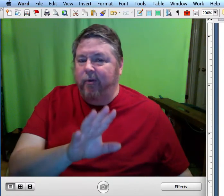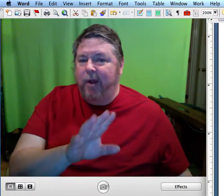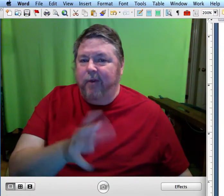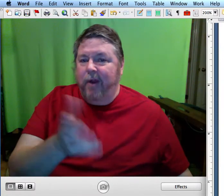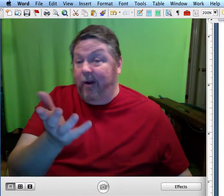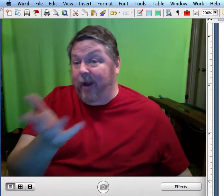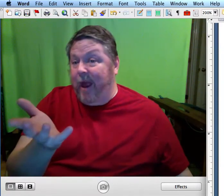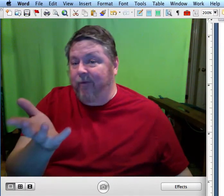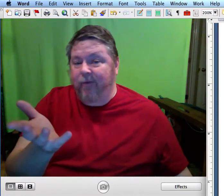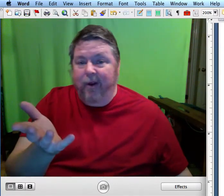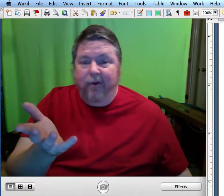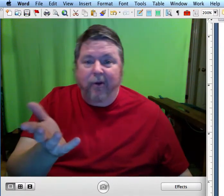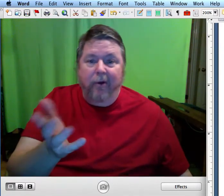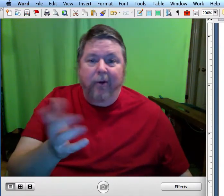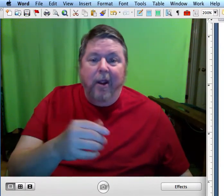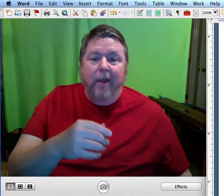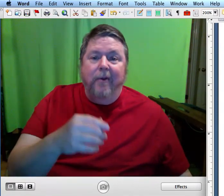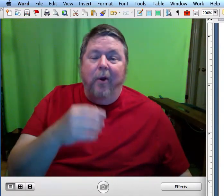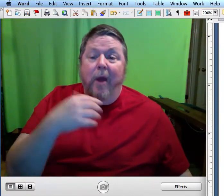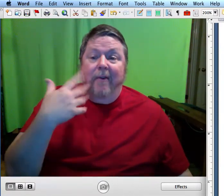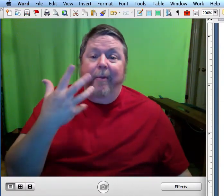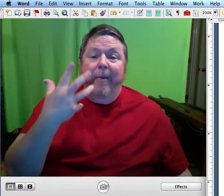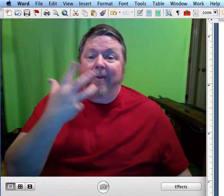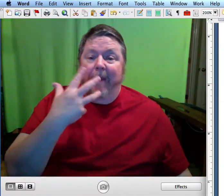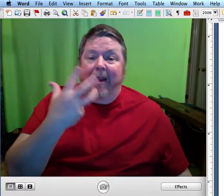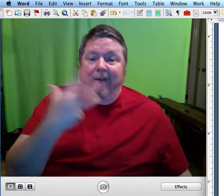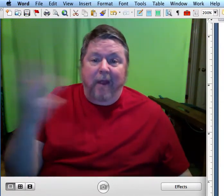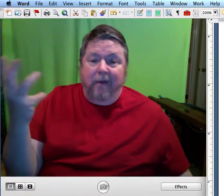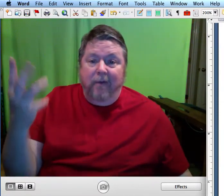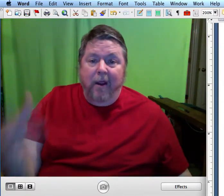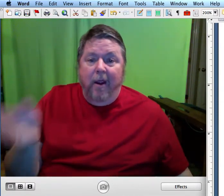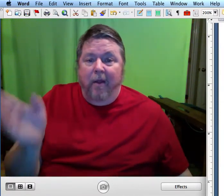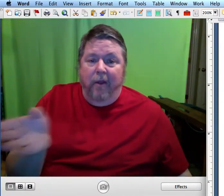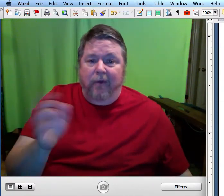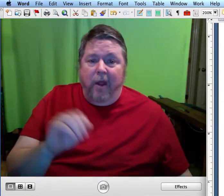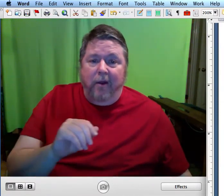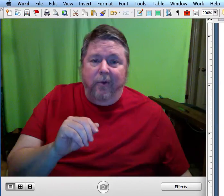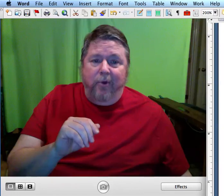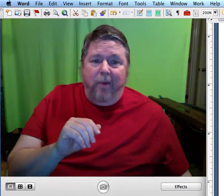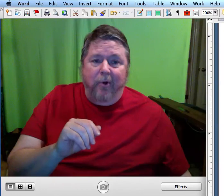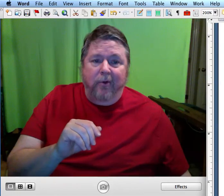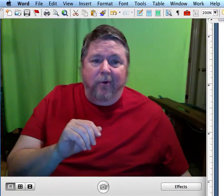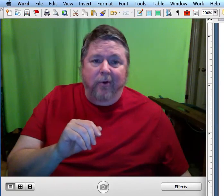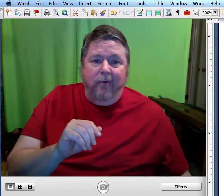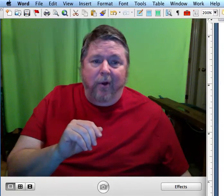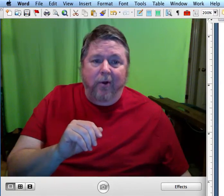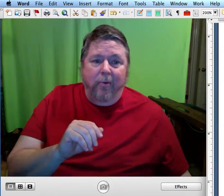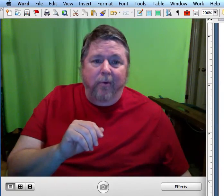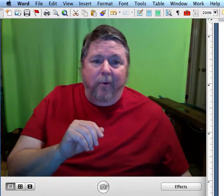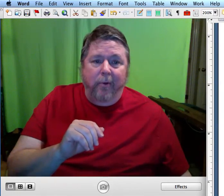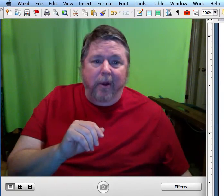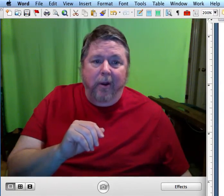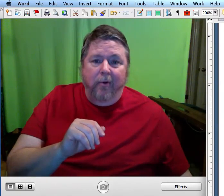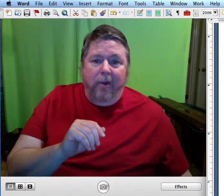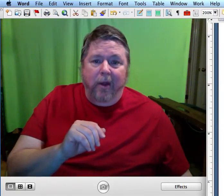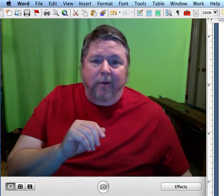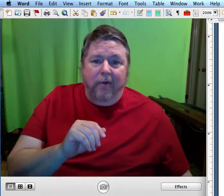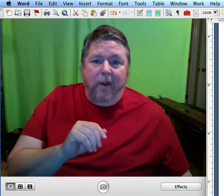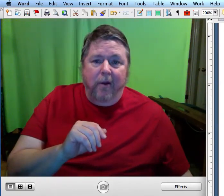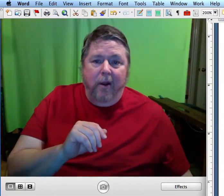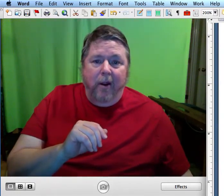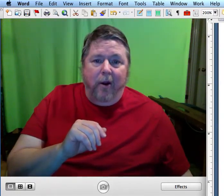fictional text. I don't actually have a video to show you. So somebody speaking says, "The sun is the primary source of all global warming.